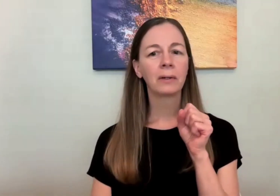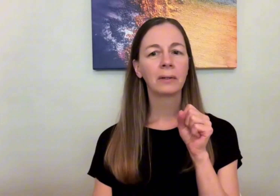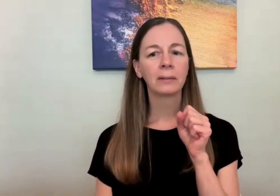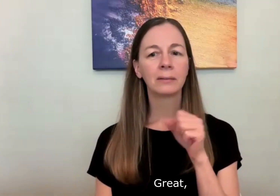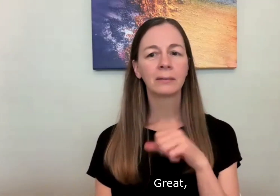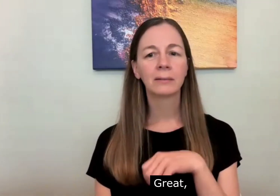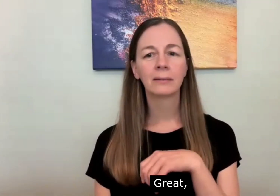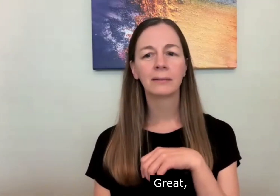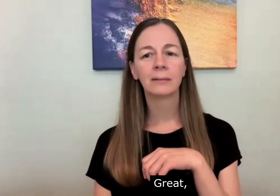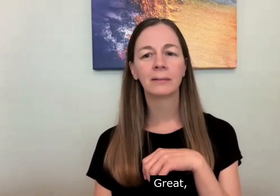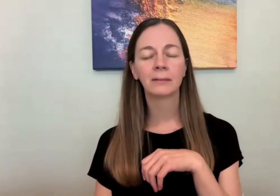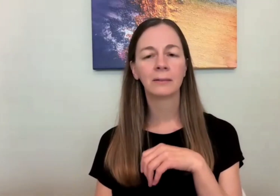Great.